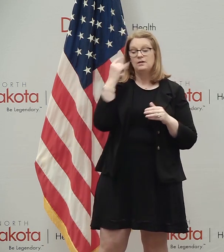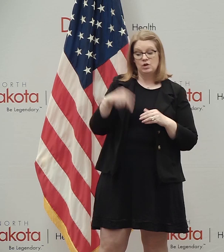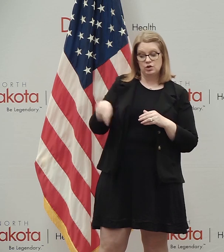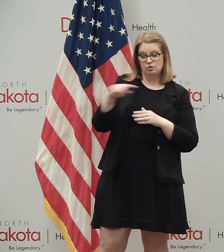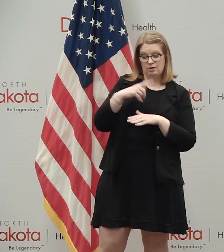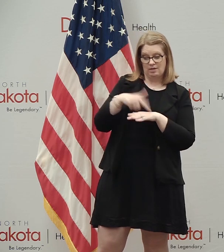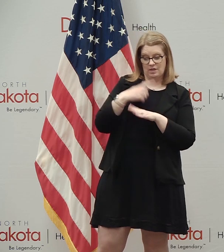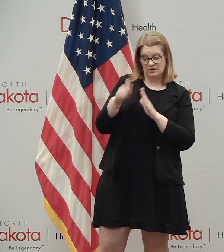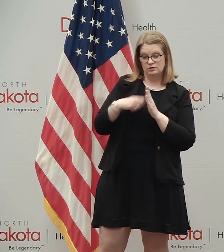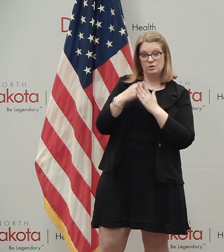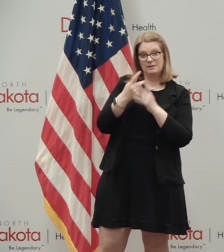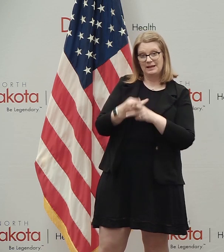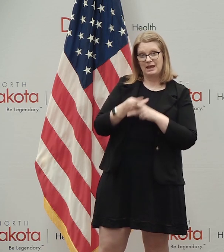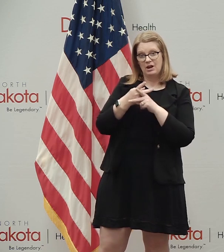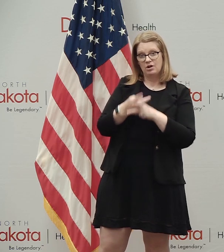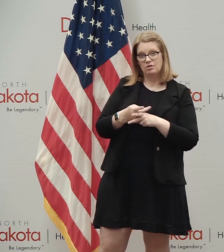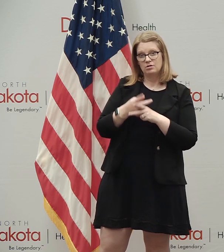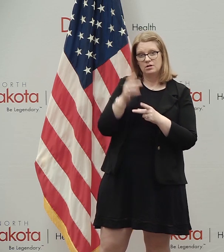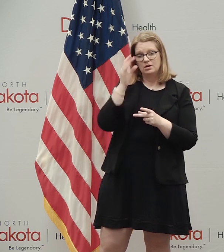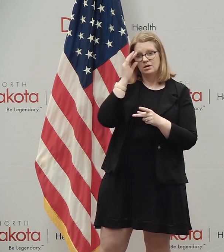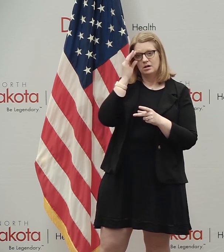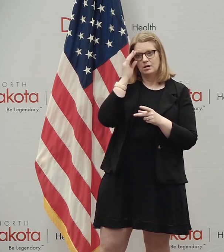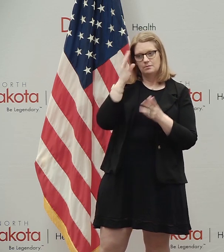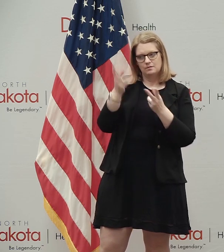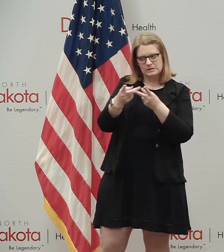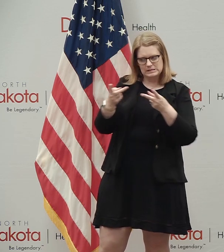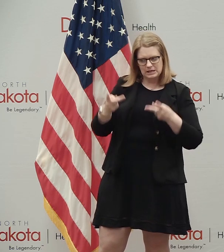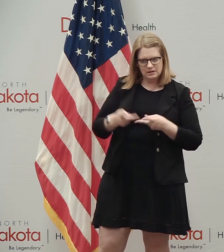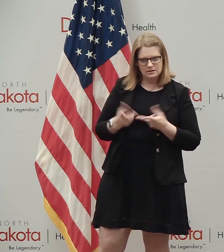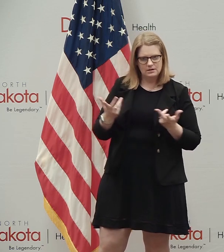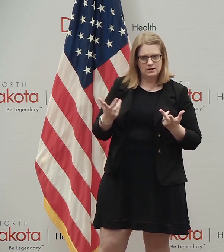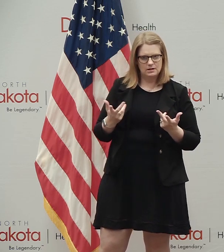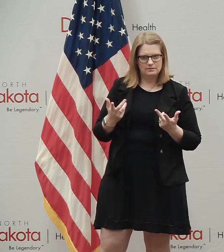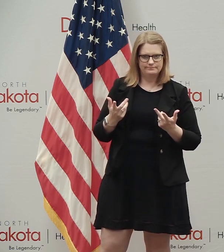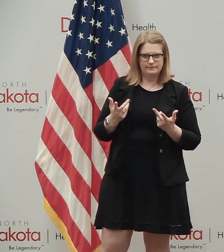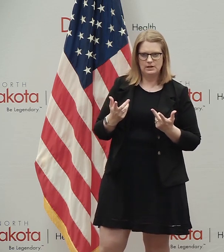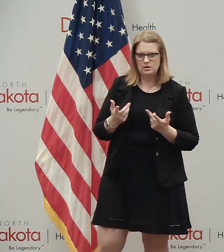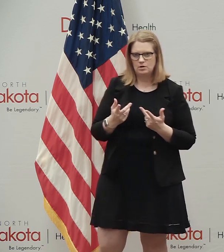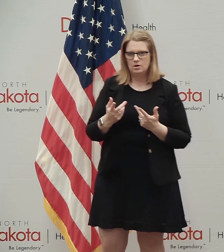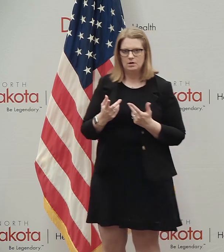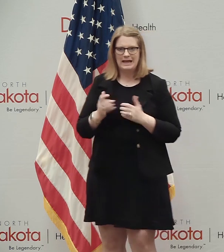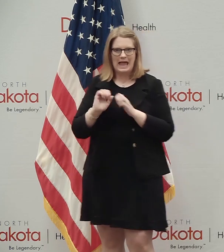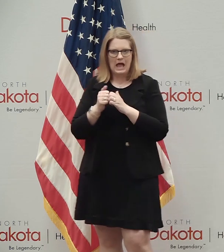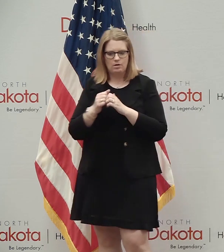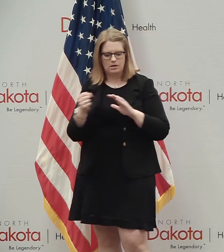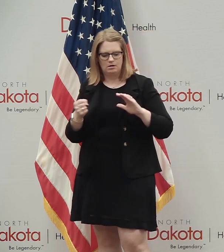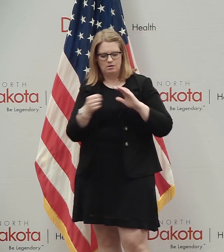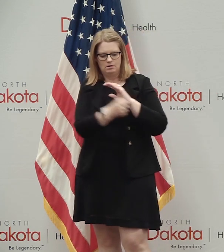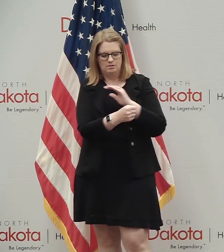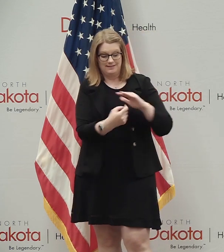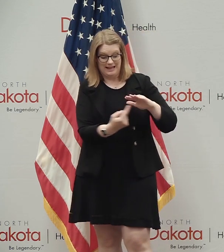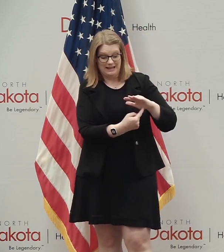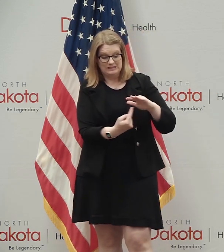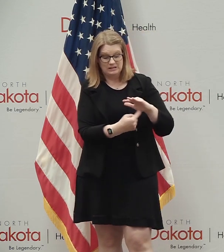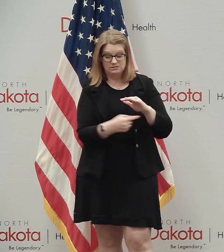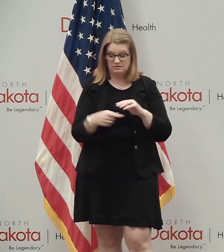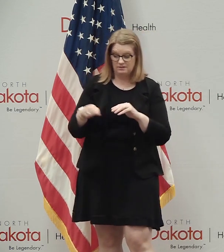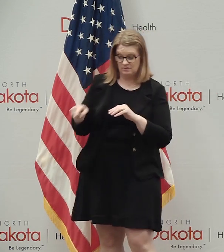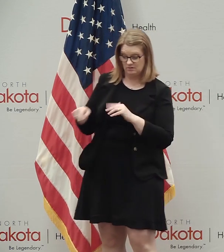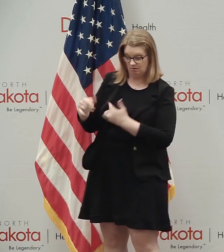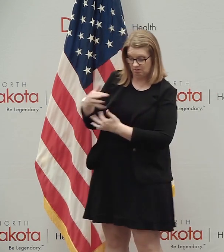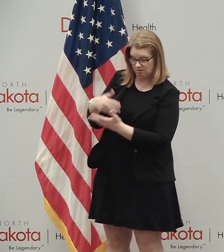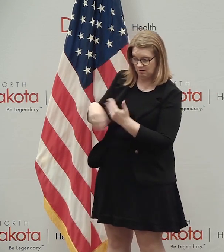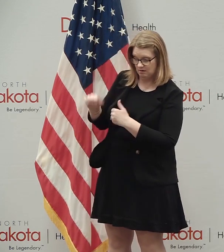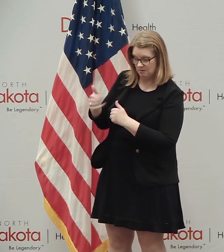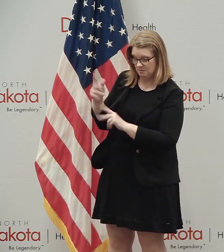care facility in particular, it matters where you might be housed, whether you're in isolation, whether you're around other people that are positive, or whether